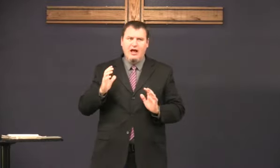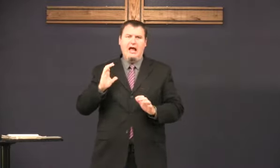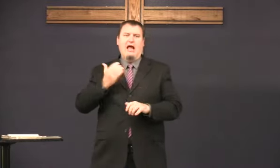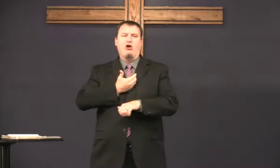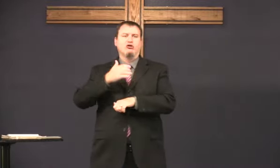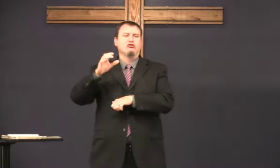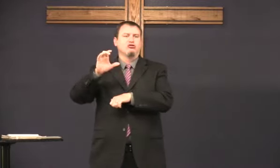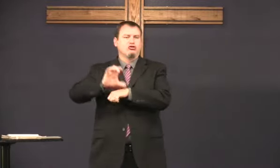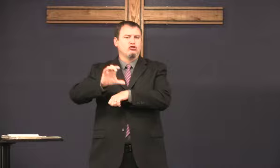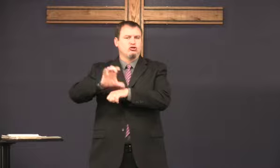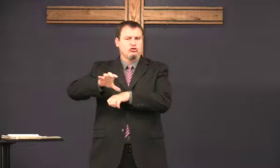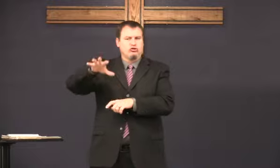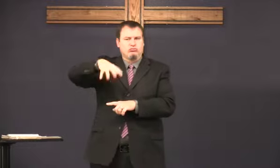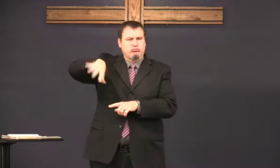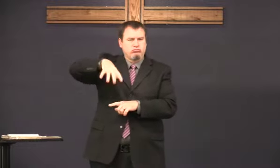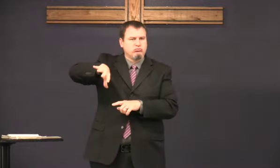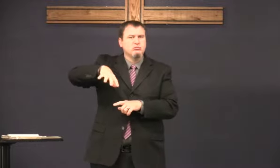The most interesting, our church